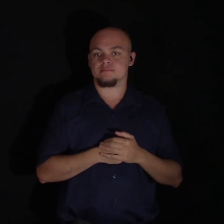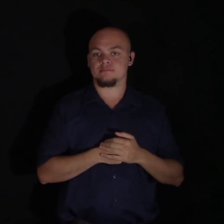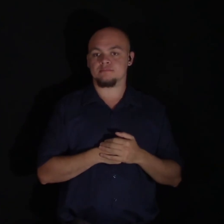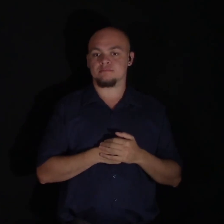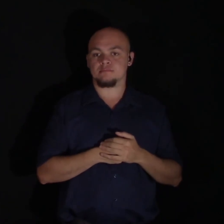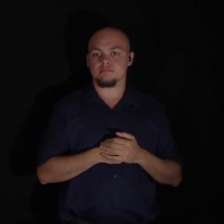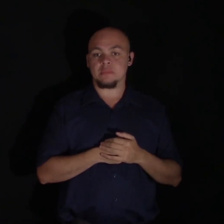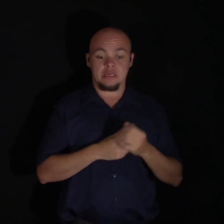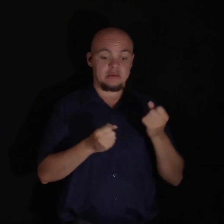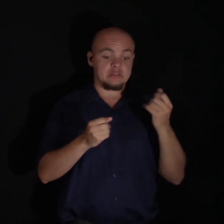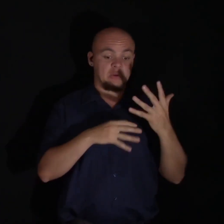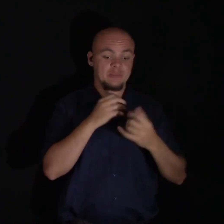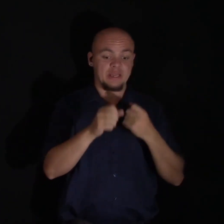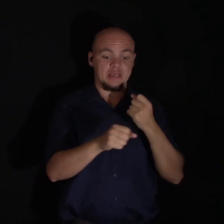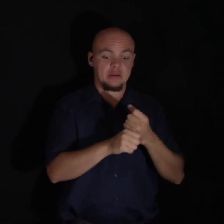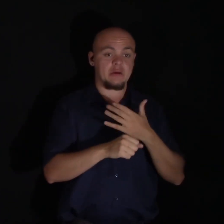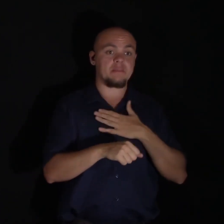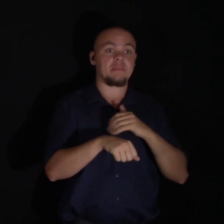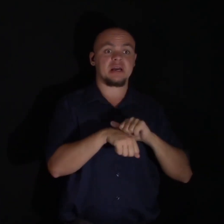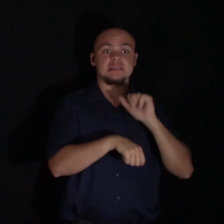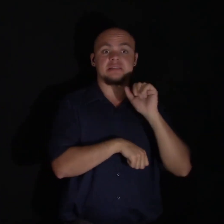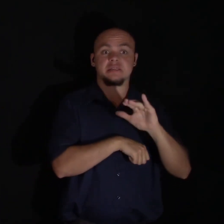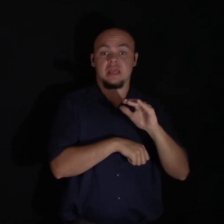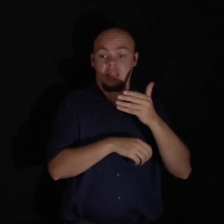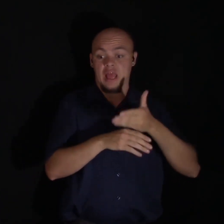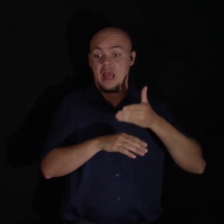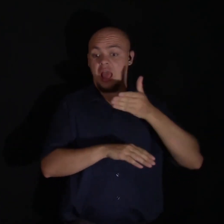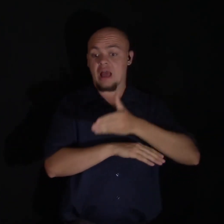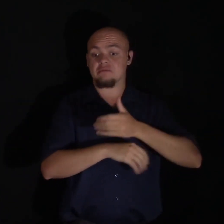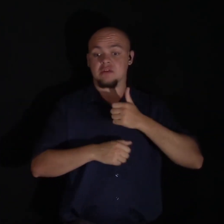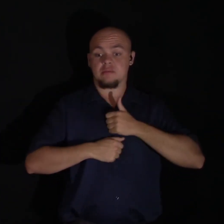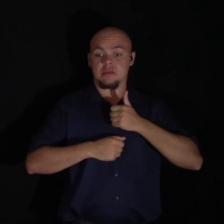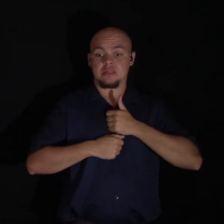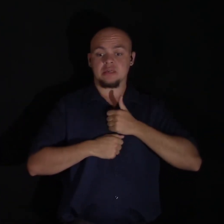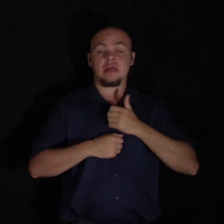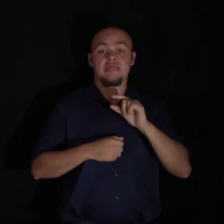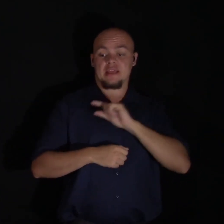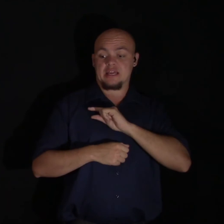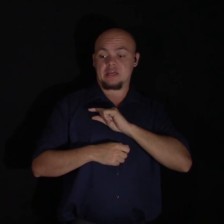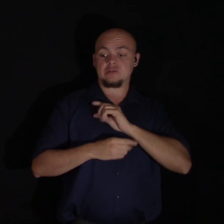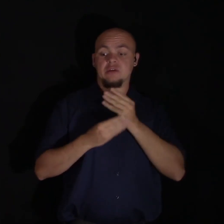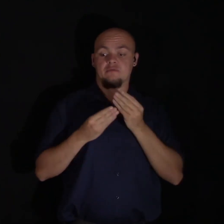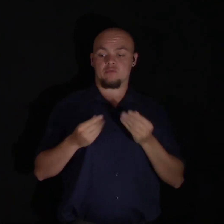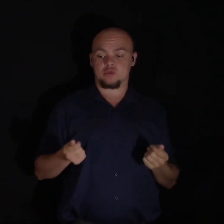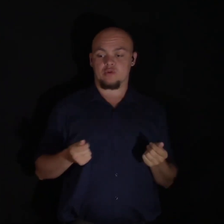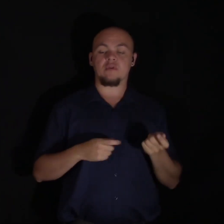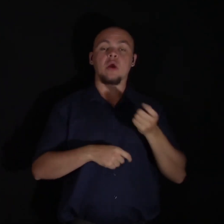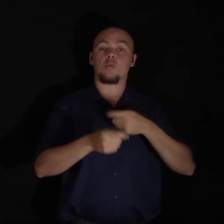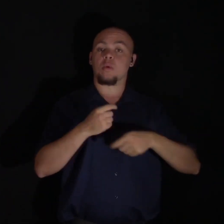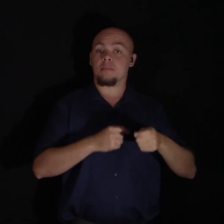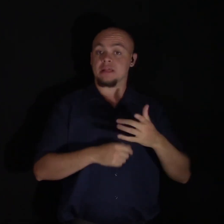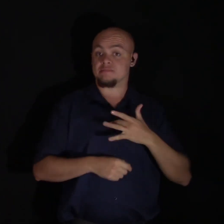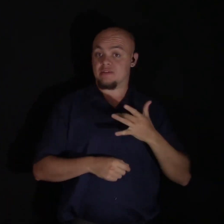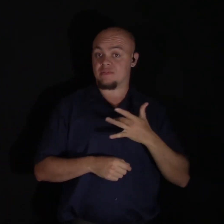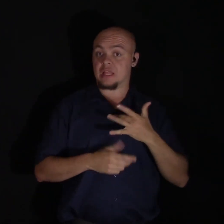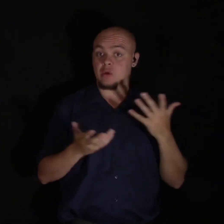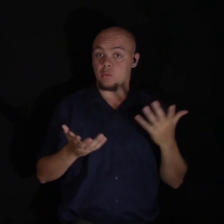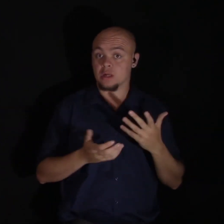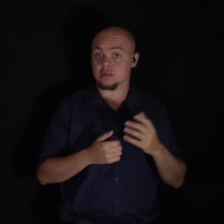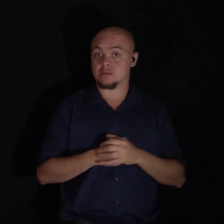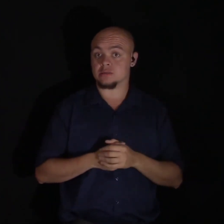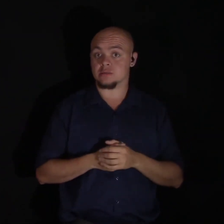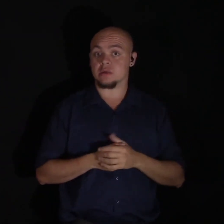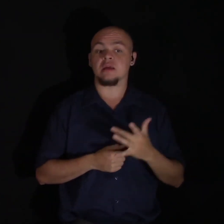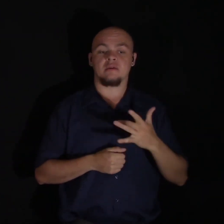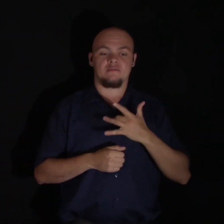for so many years during all of my deployments and years after the military started to go away, and it was replaced by another feeling. And it was a feeling that turned